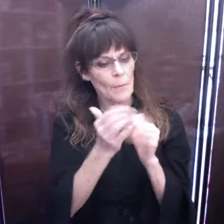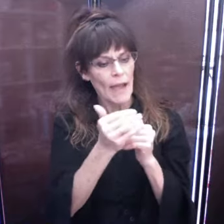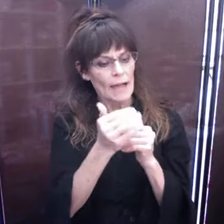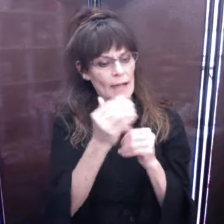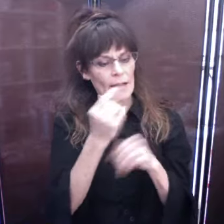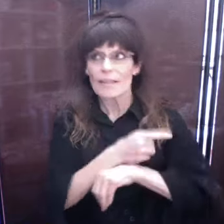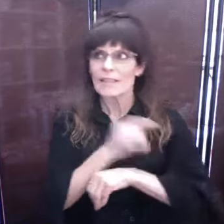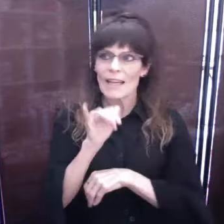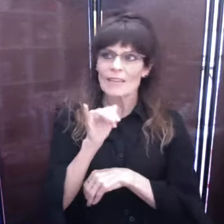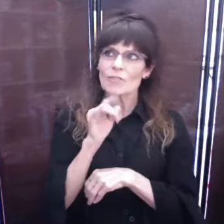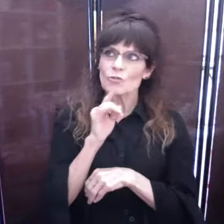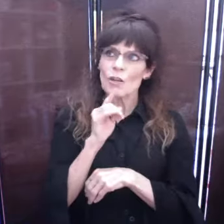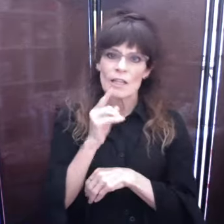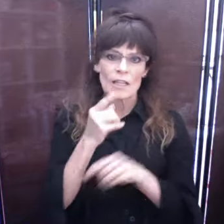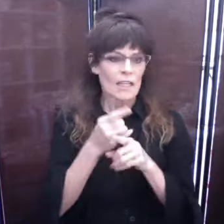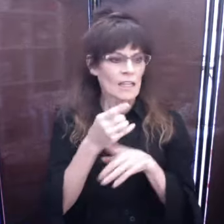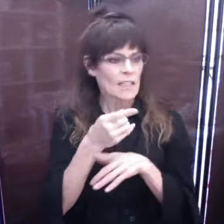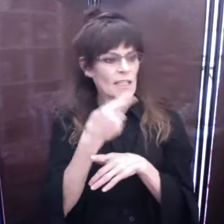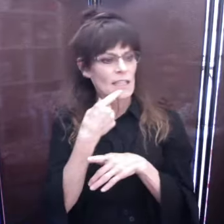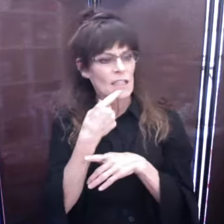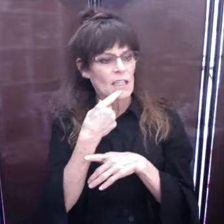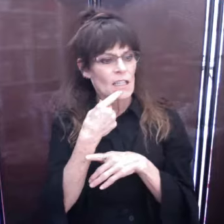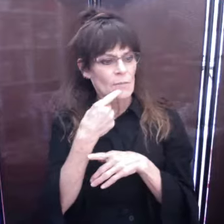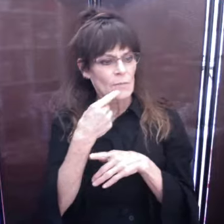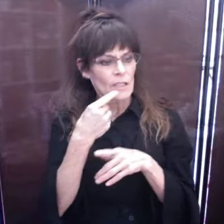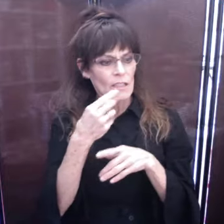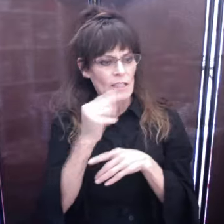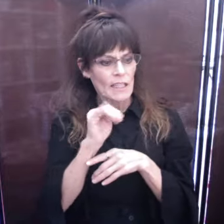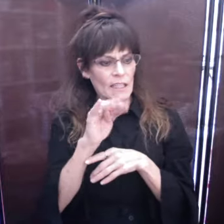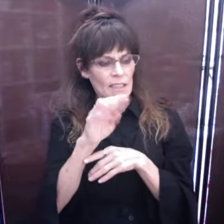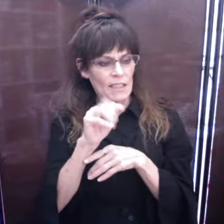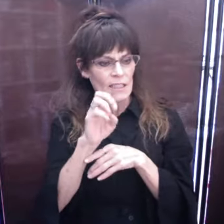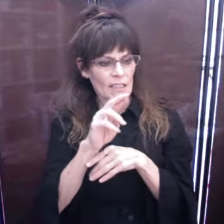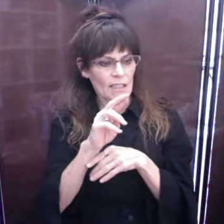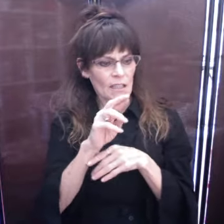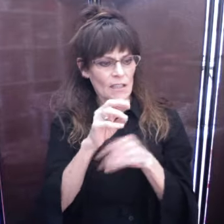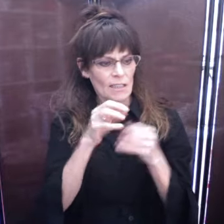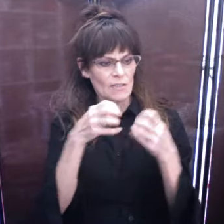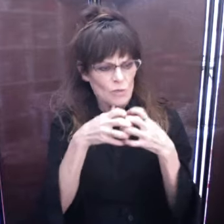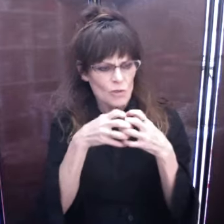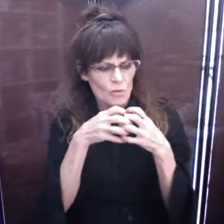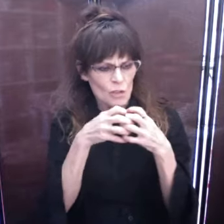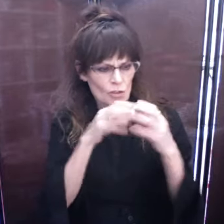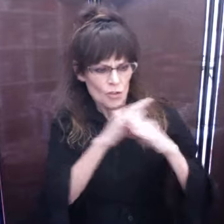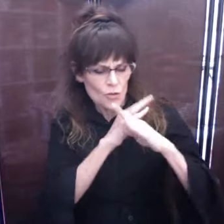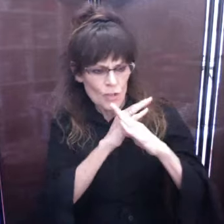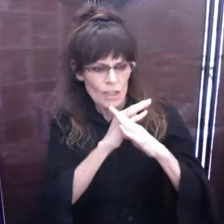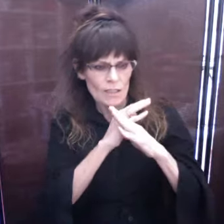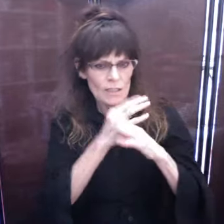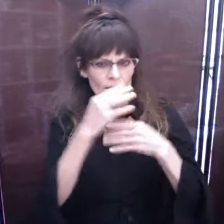about right. He says, well, I got to tell you something. Nicotine, it constricts the blood vessels. And buddy, I just sewed all your blood vessels back